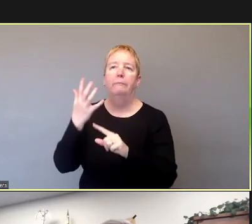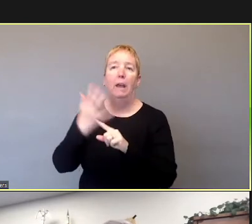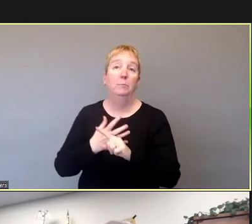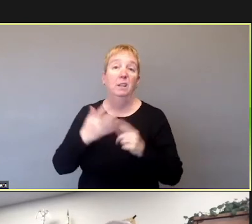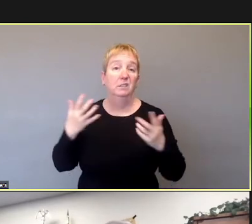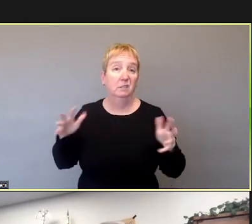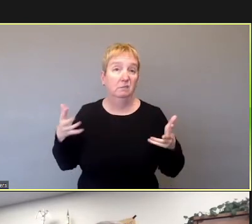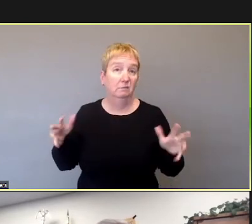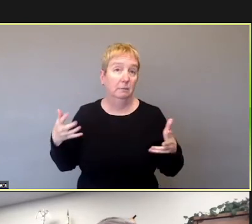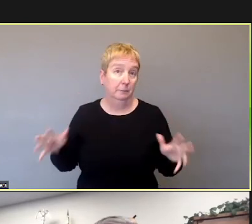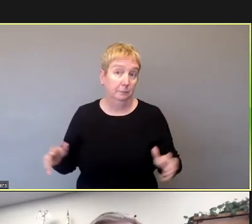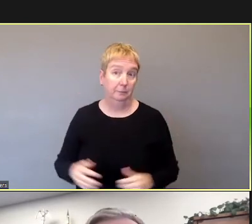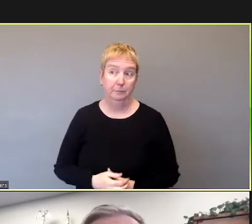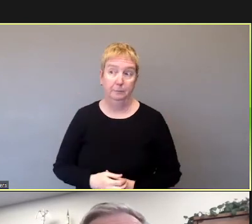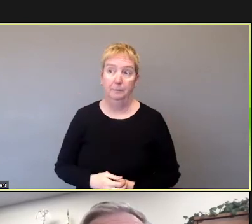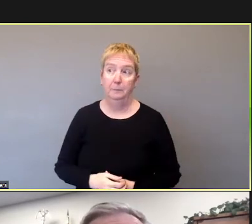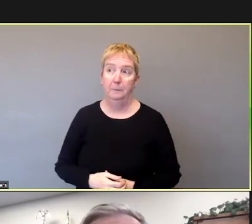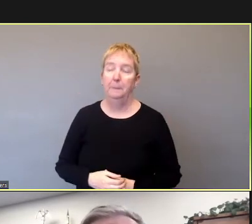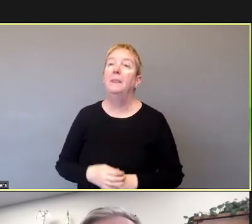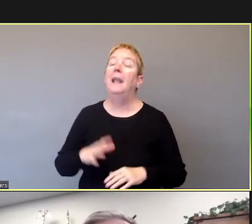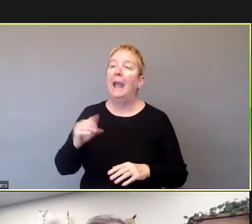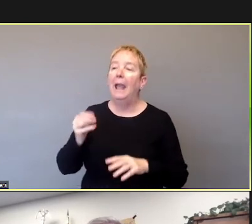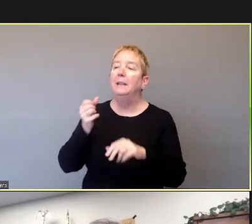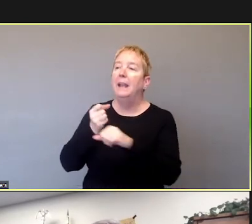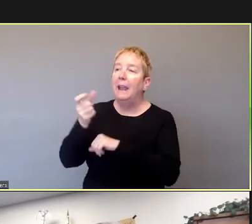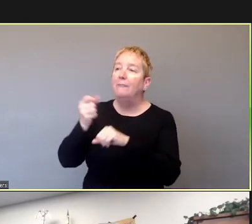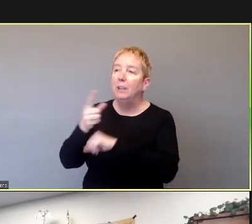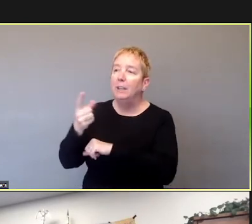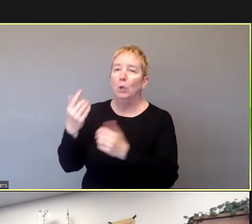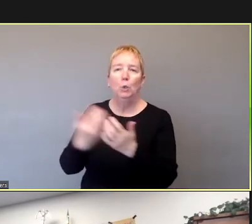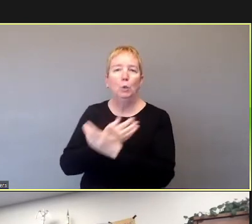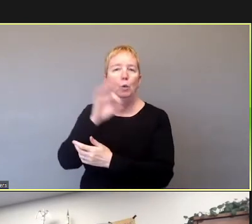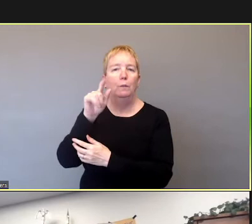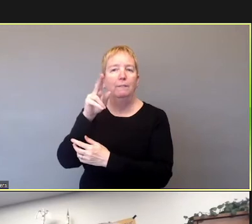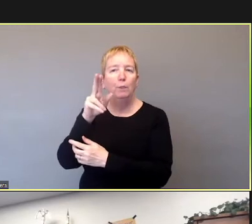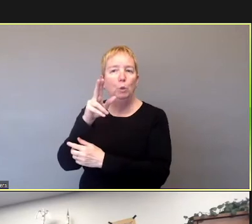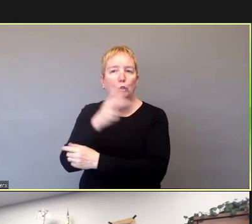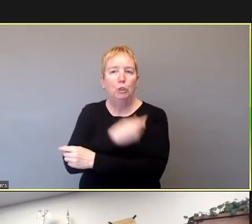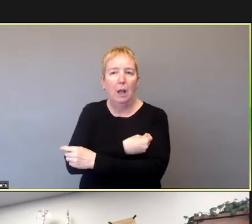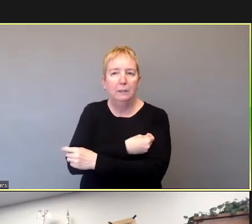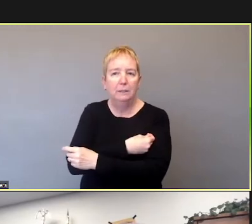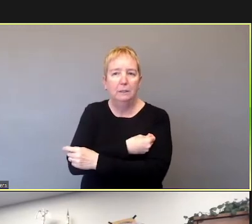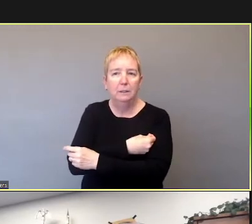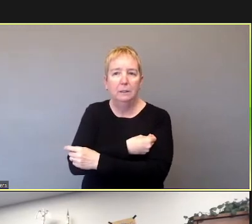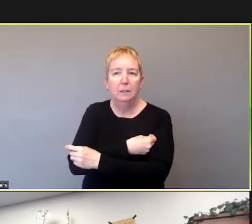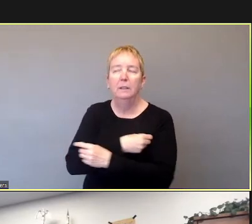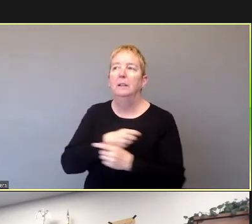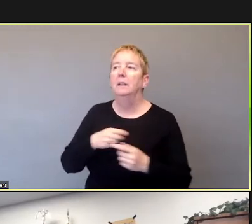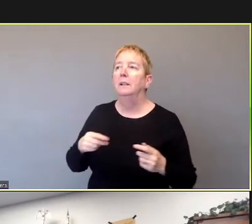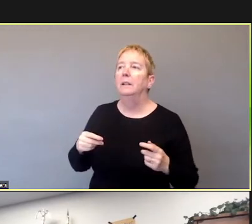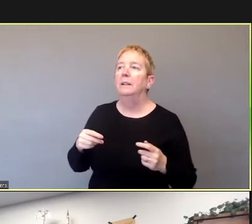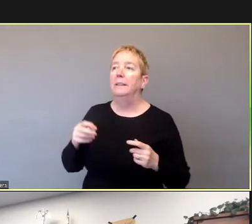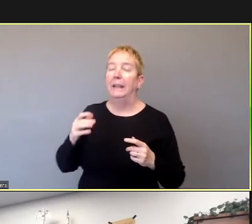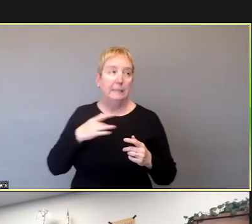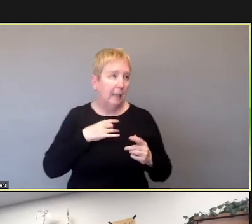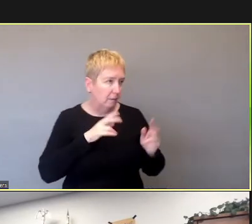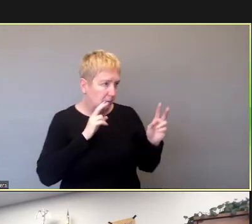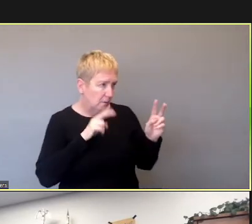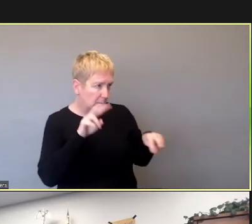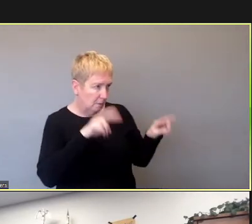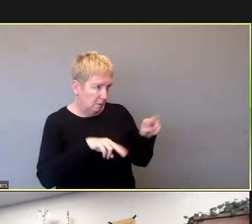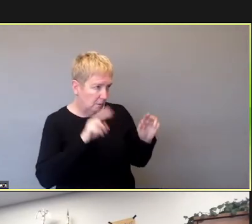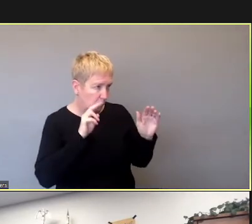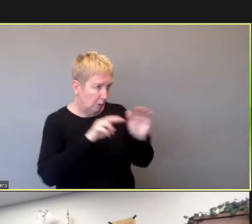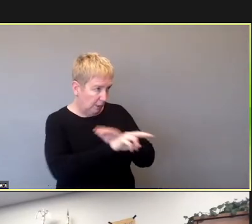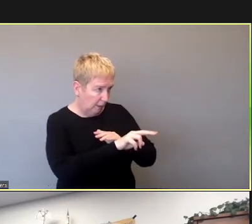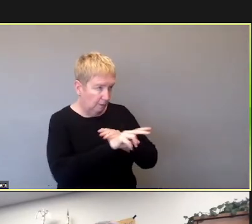it's a different flu shot every year because it's tailored to what's coming through the community at that particular